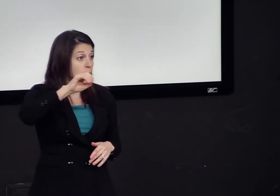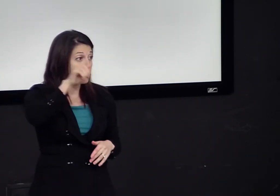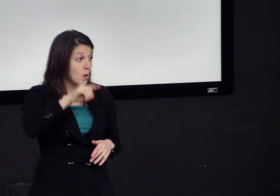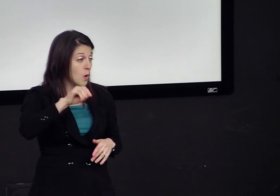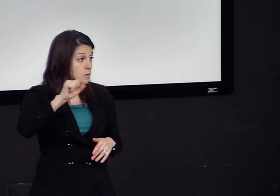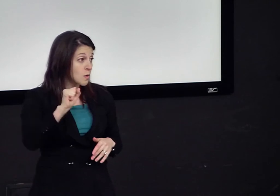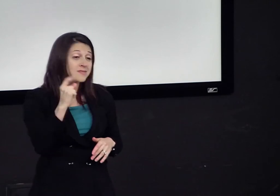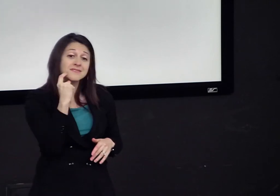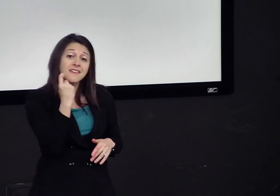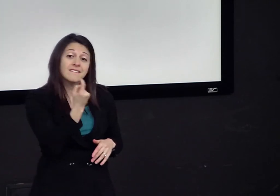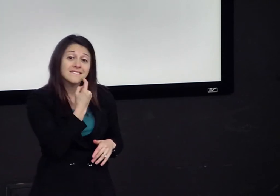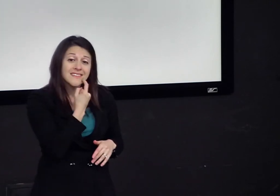Quinto Pozos.